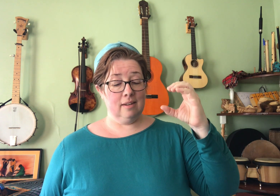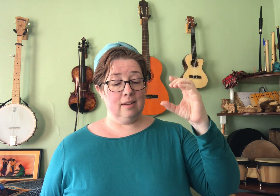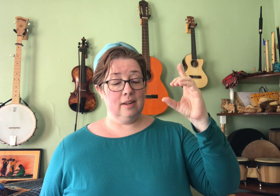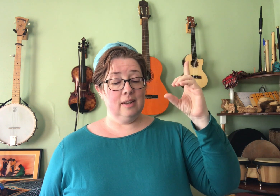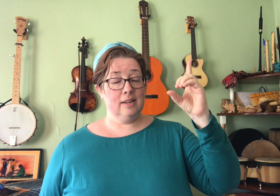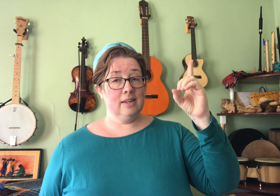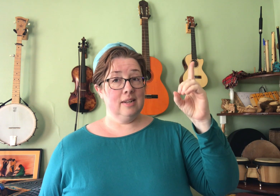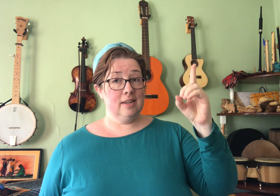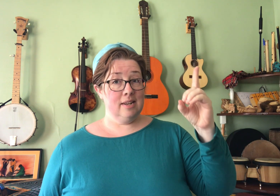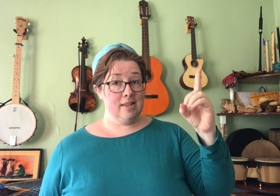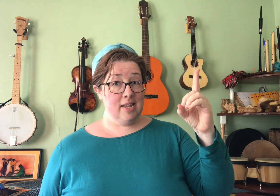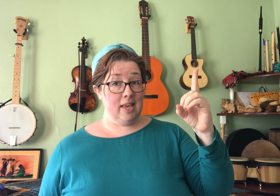D.